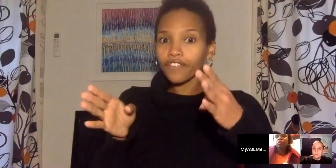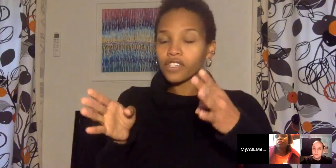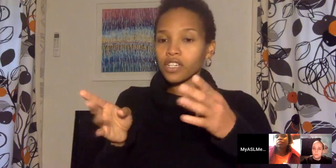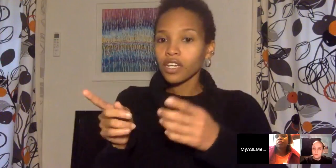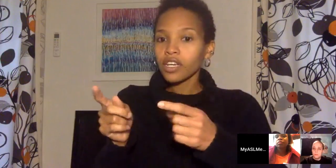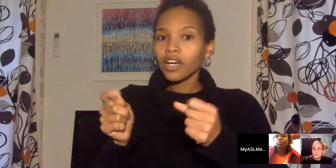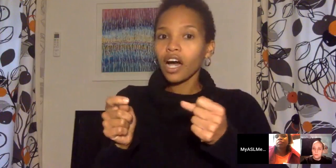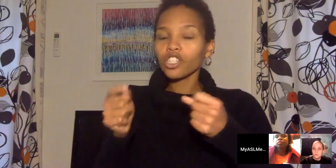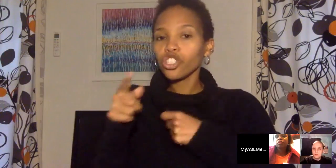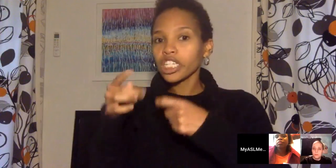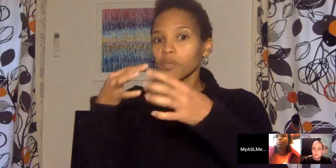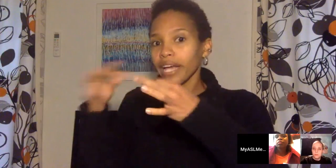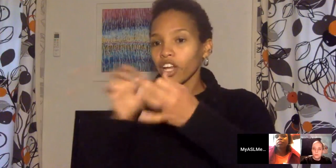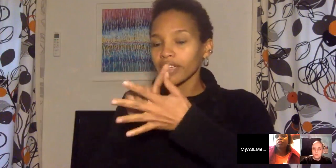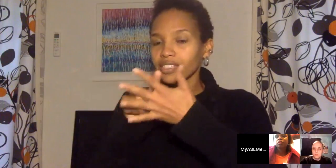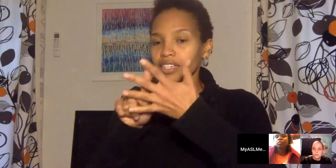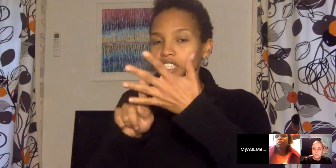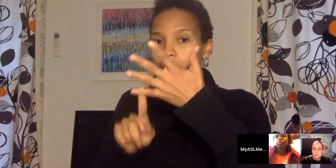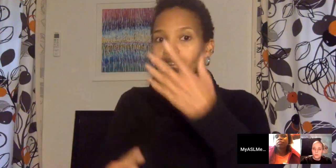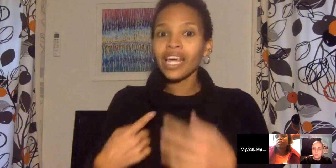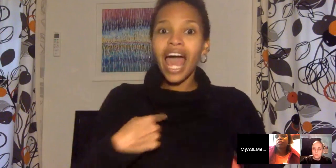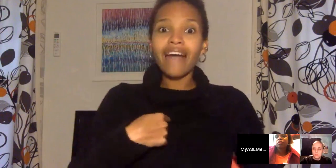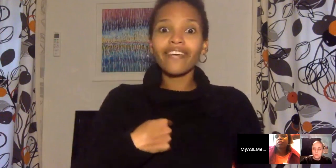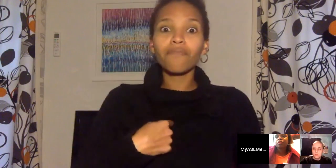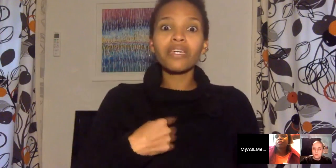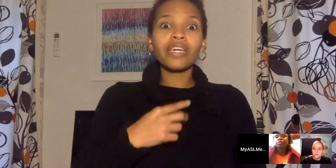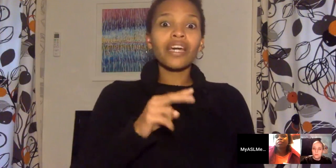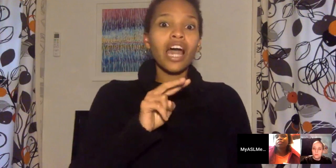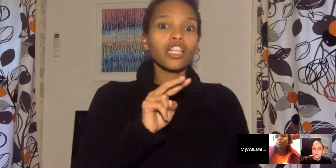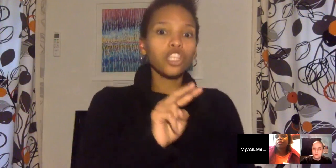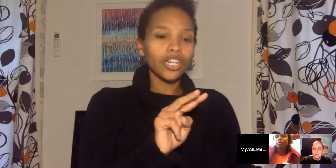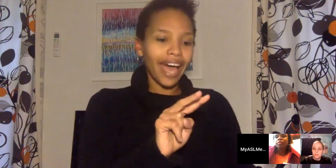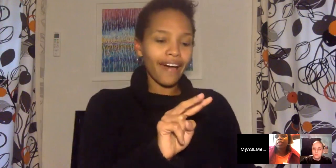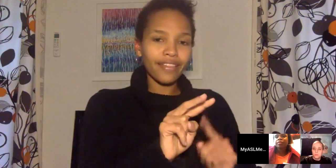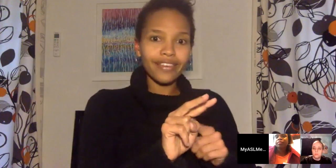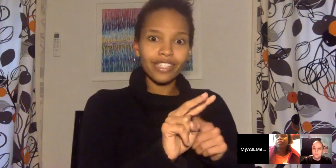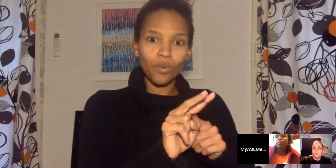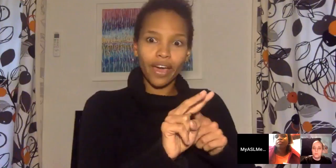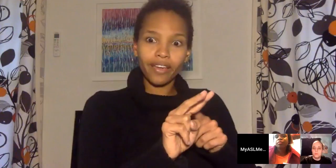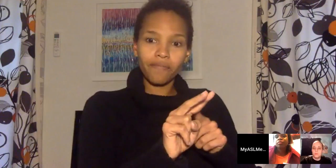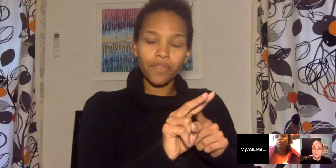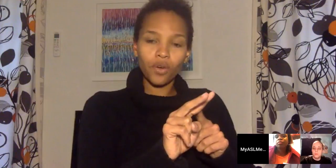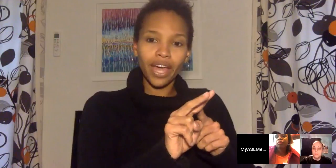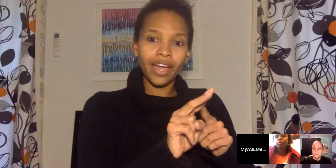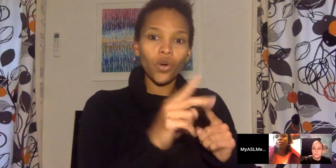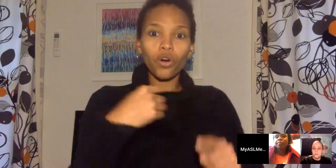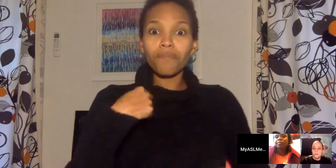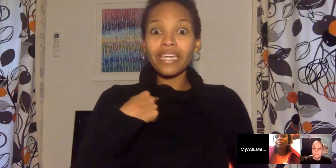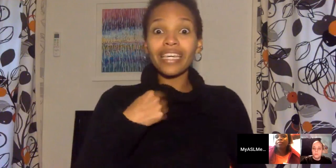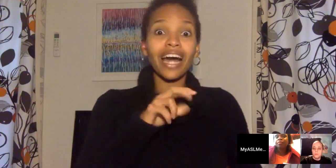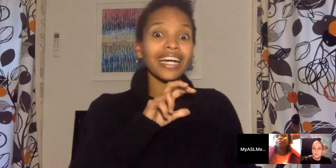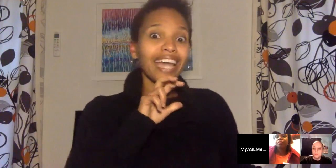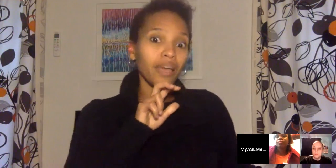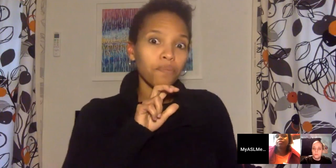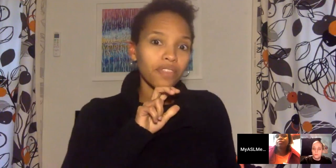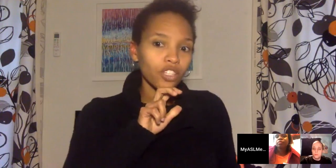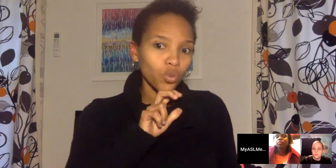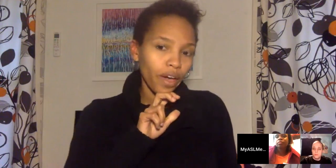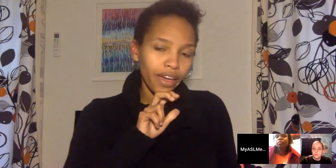shift. She explained all these things to me, and then me look at this way, okay? Or me agape this way. I